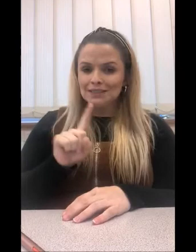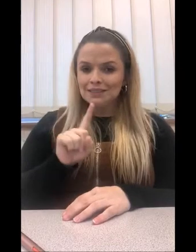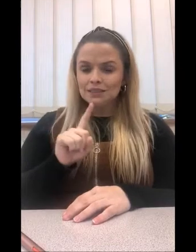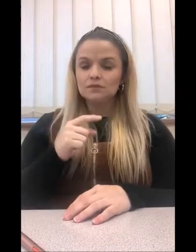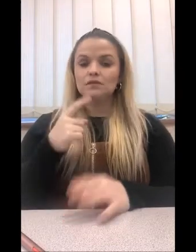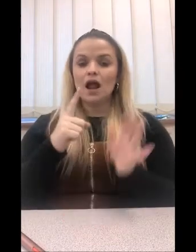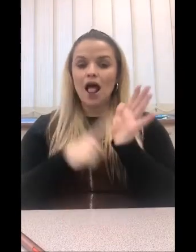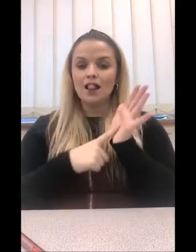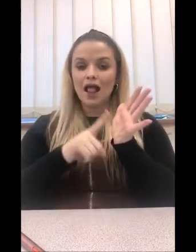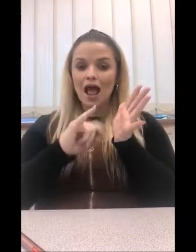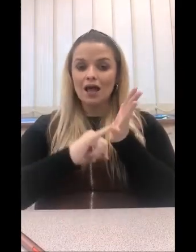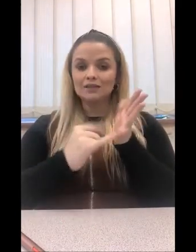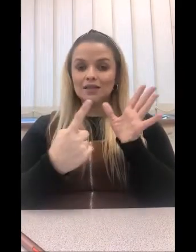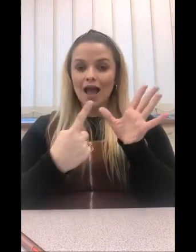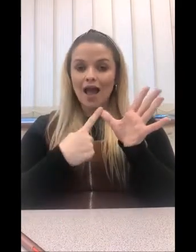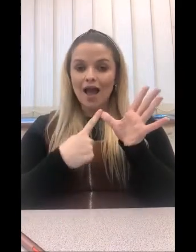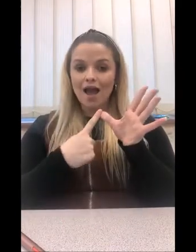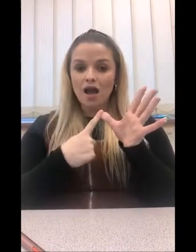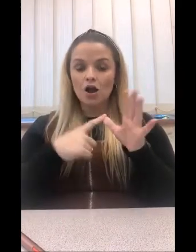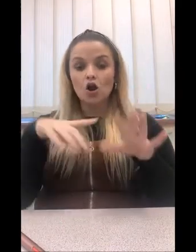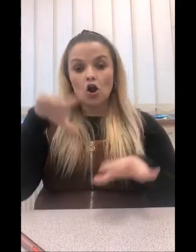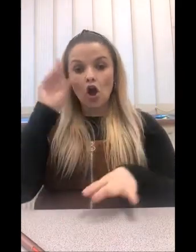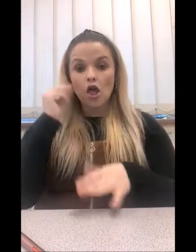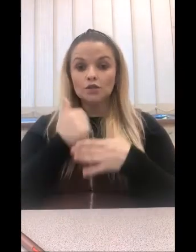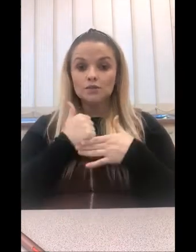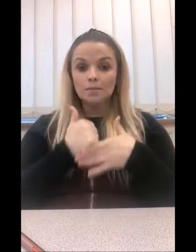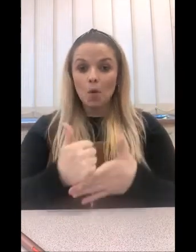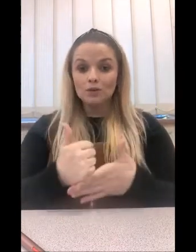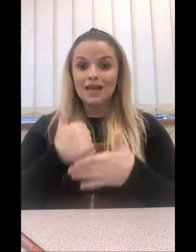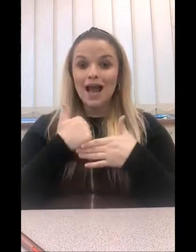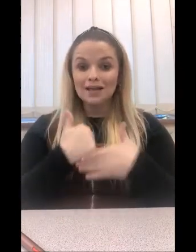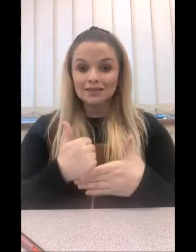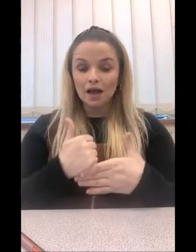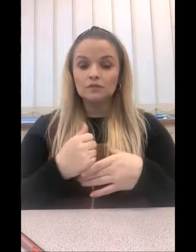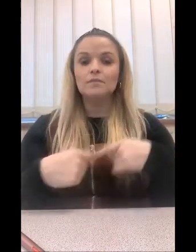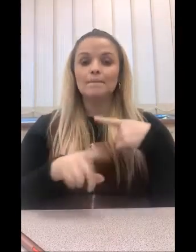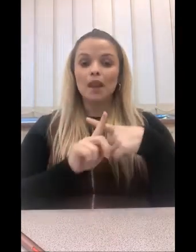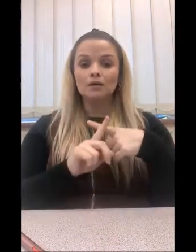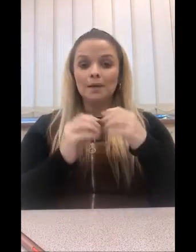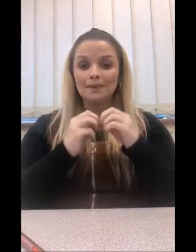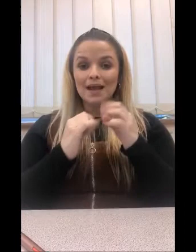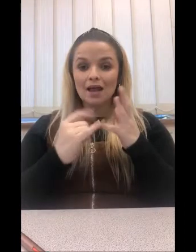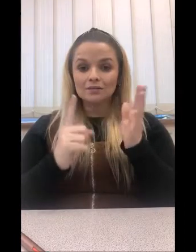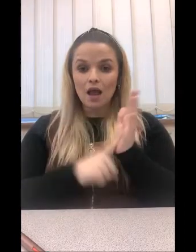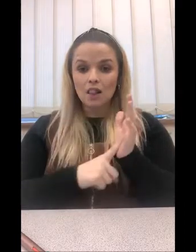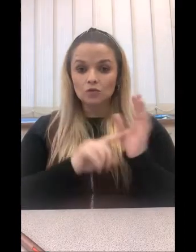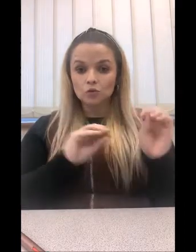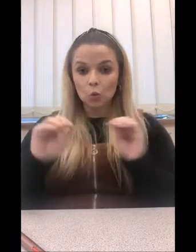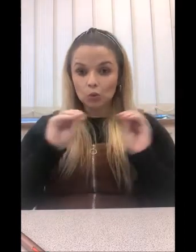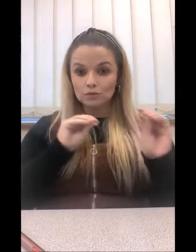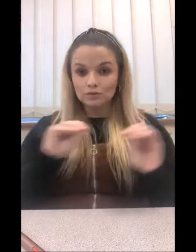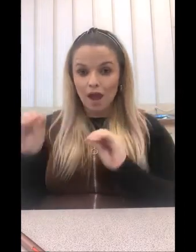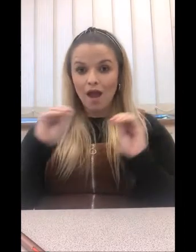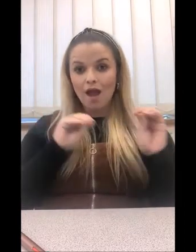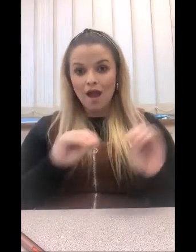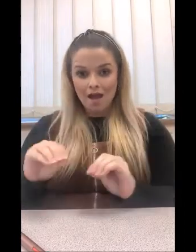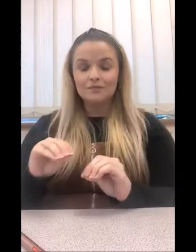My role was an LSA, Learning Support Assistant, plus a BSL tutor.